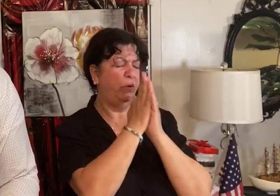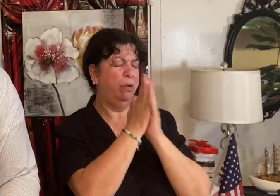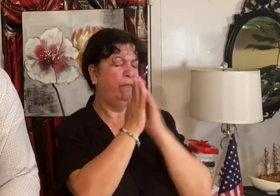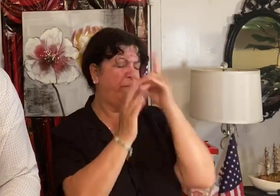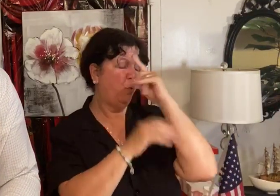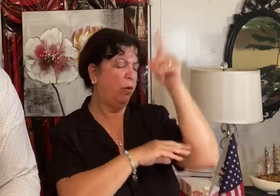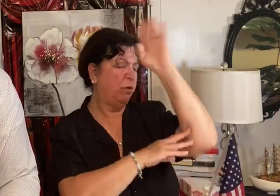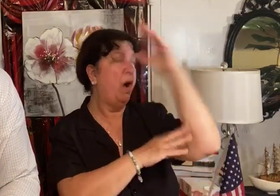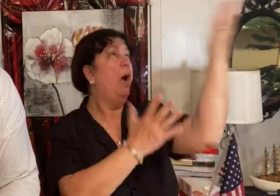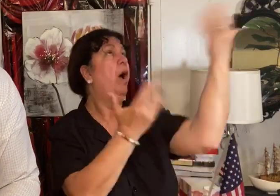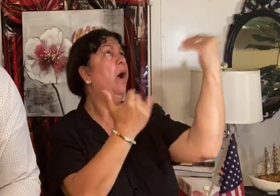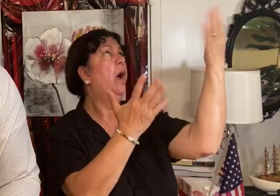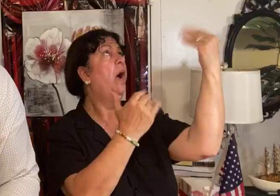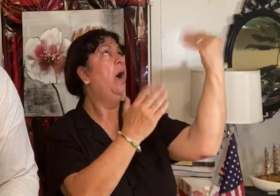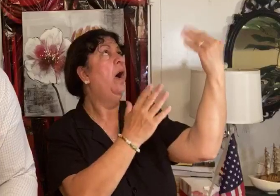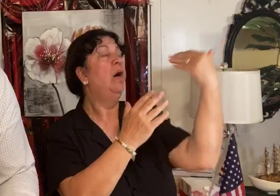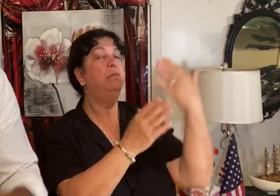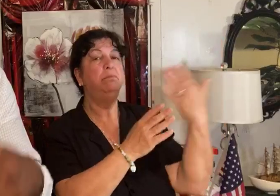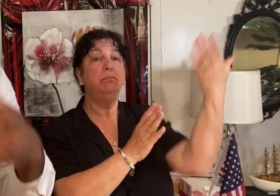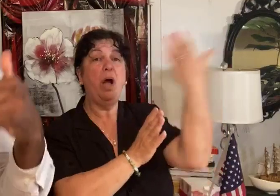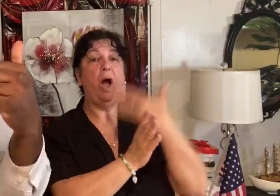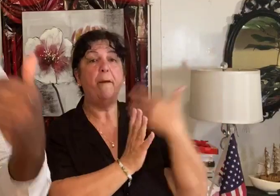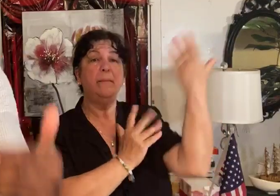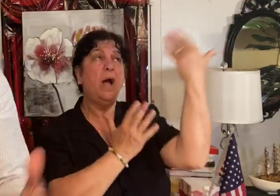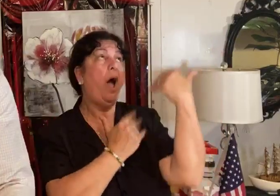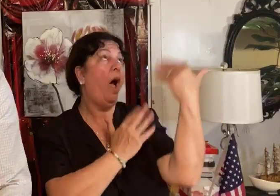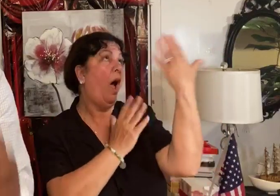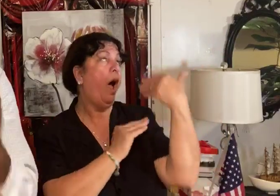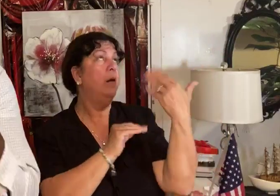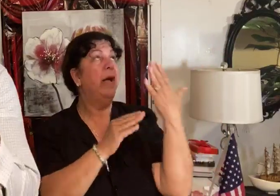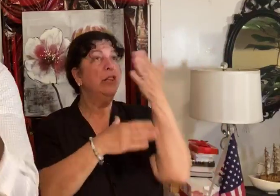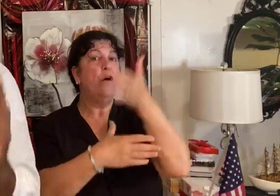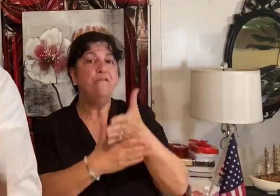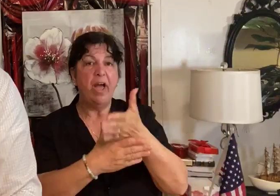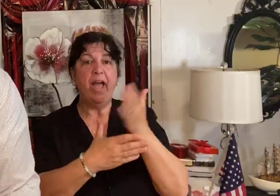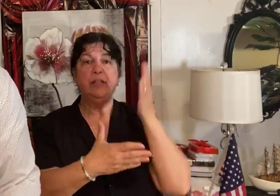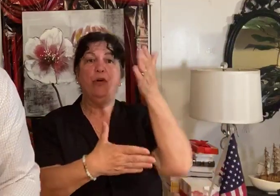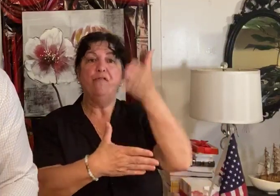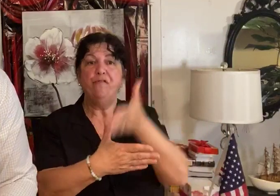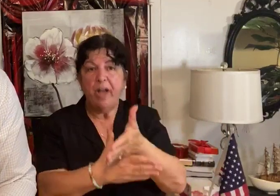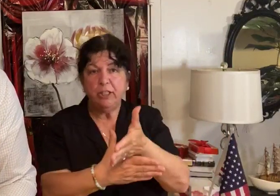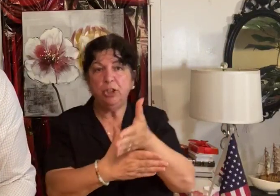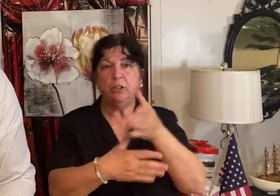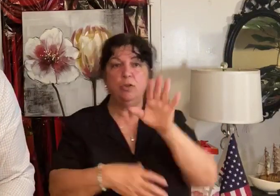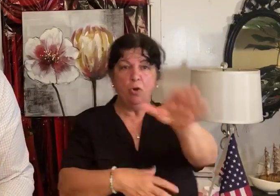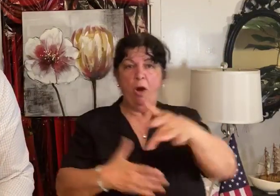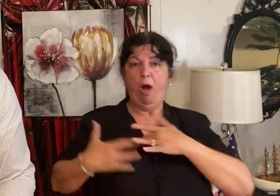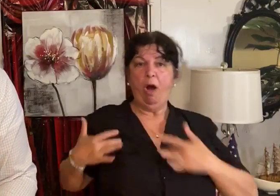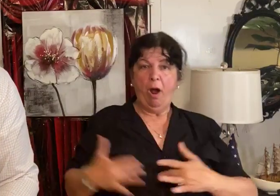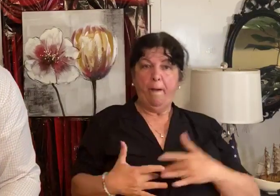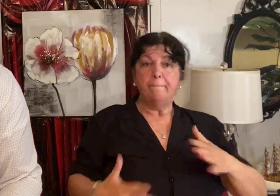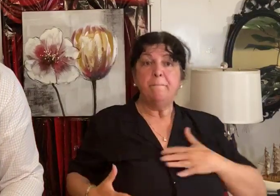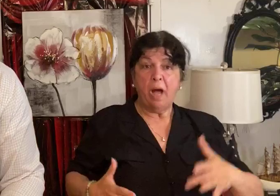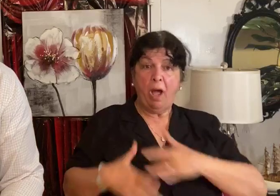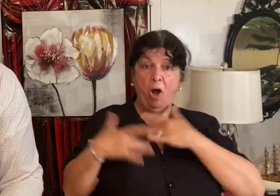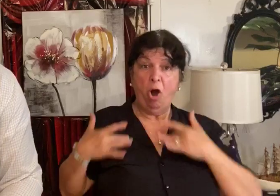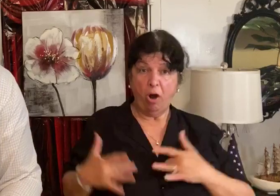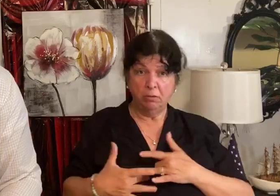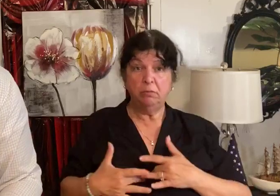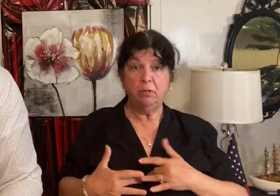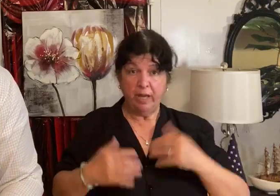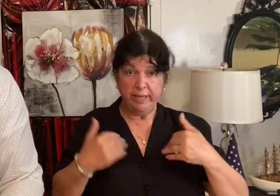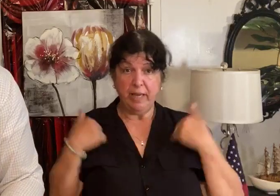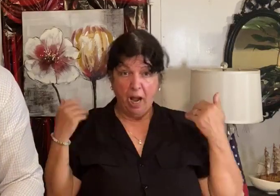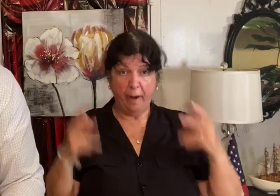for God's intervention. Praying for God to act and to move in the hearts of men and women and